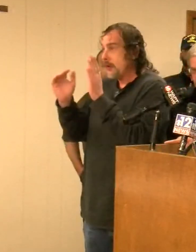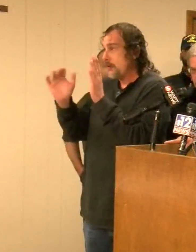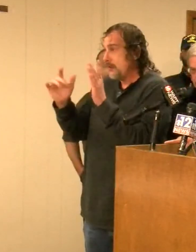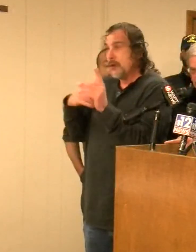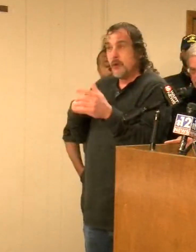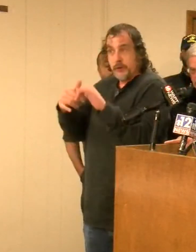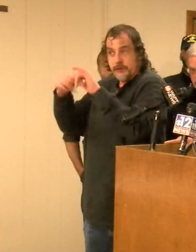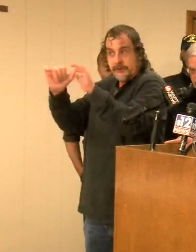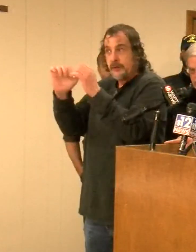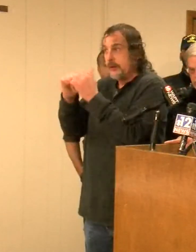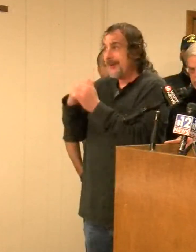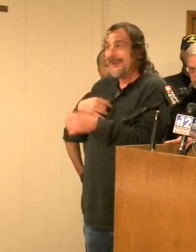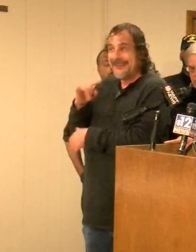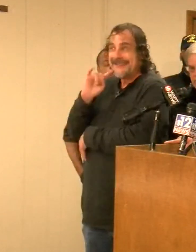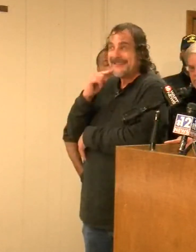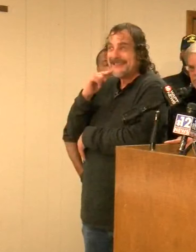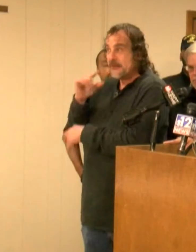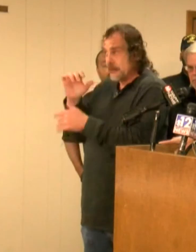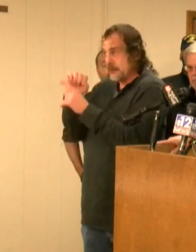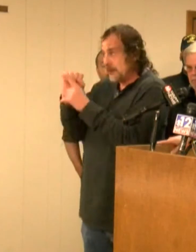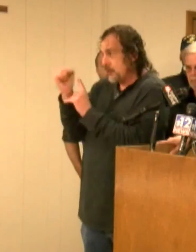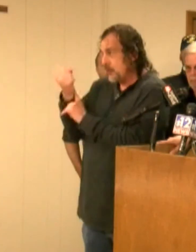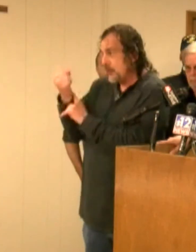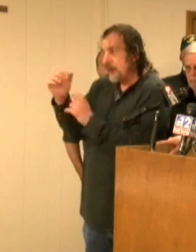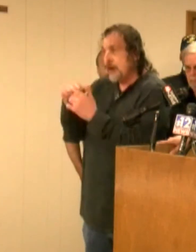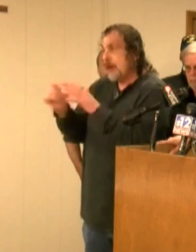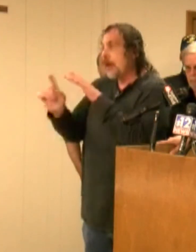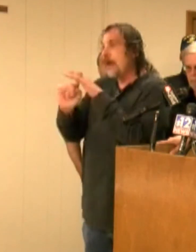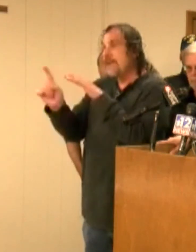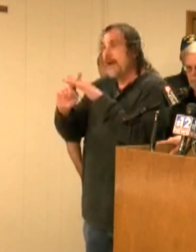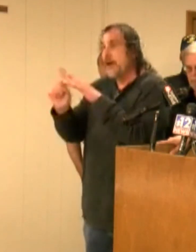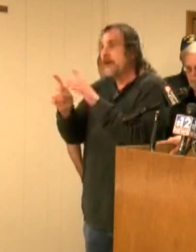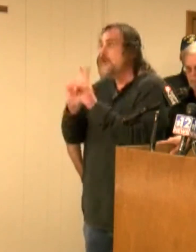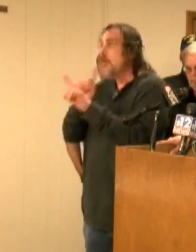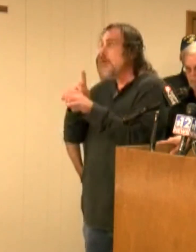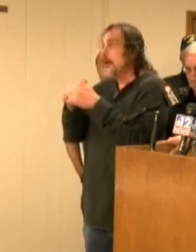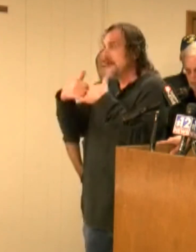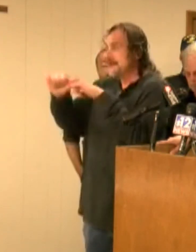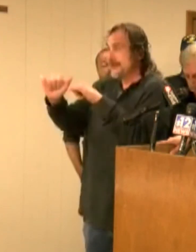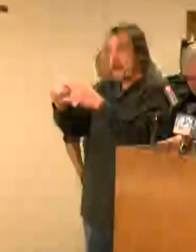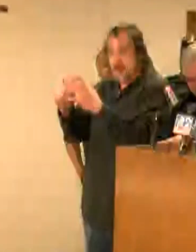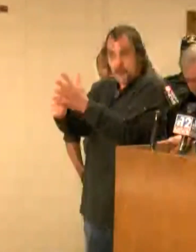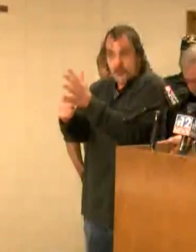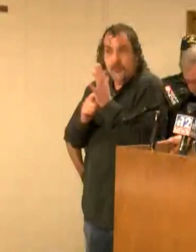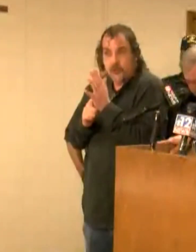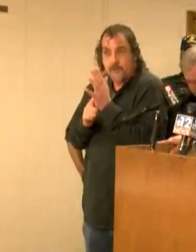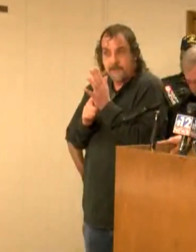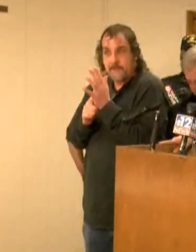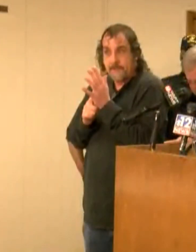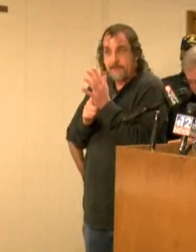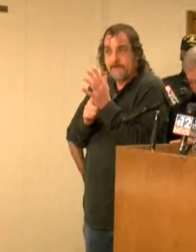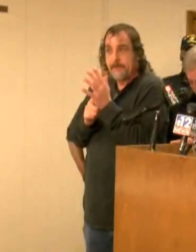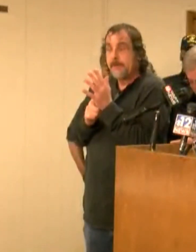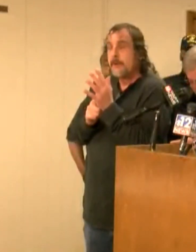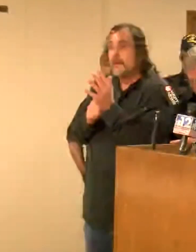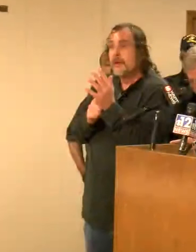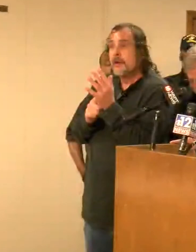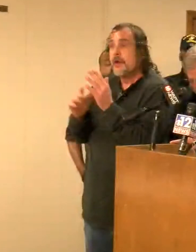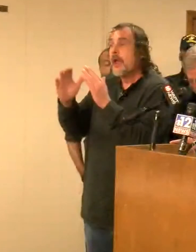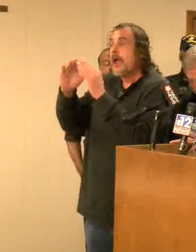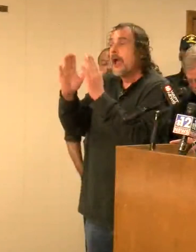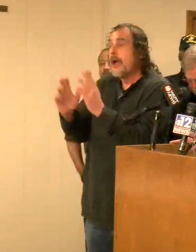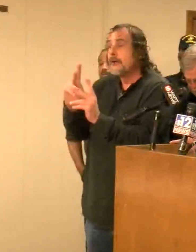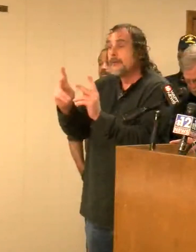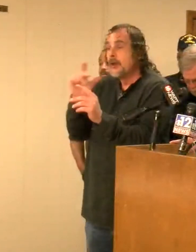are still in a critical situation. An evacuation order is still in effect. Residents with